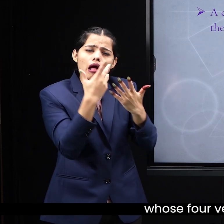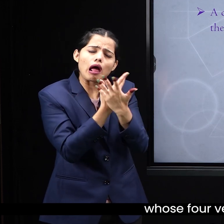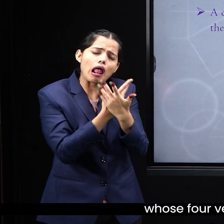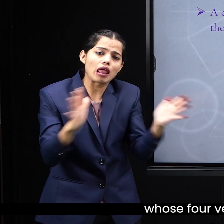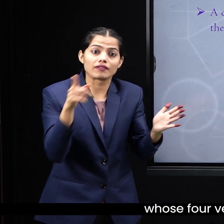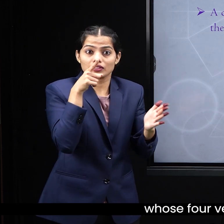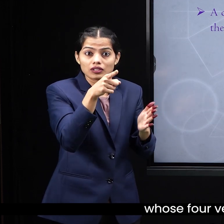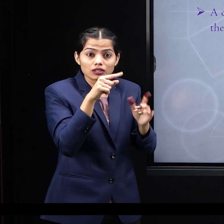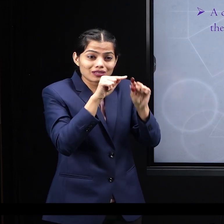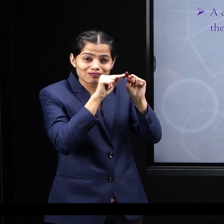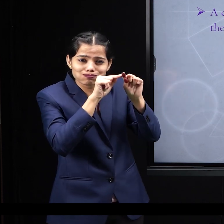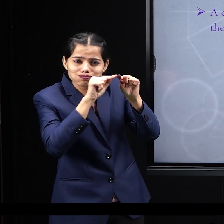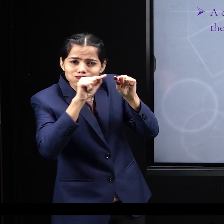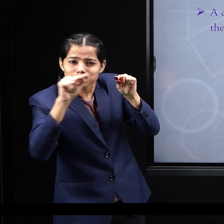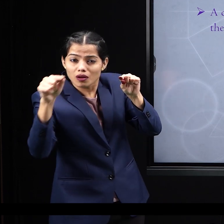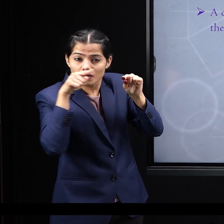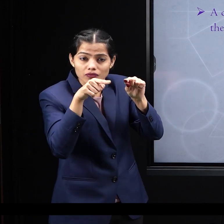the circumference of a circle.